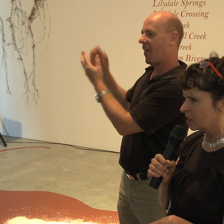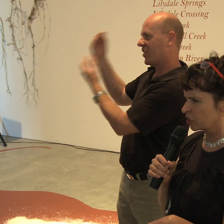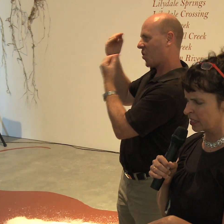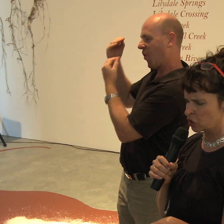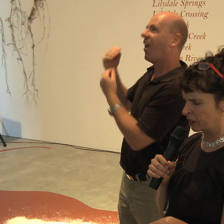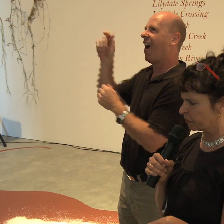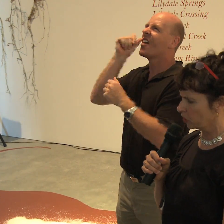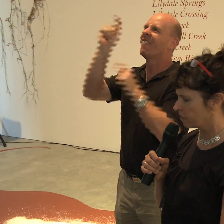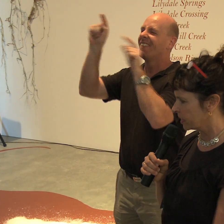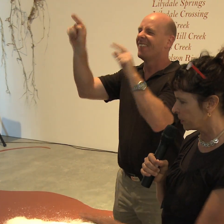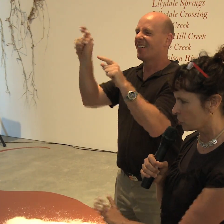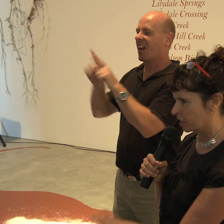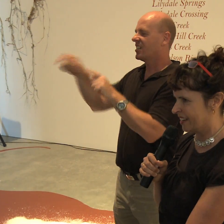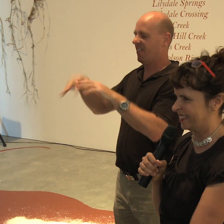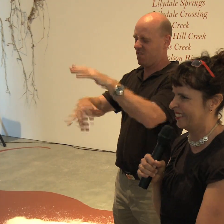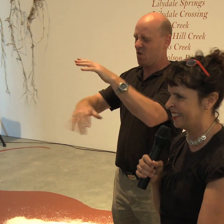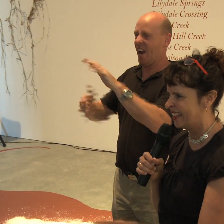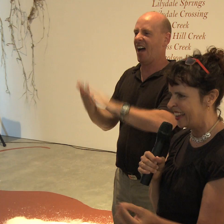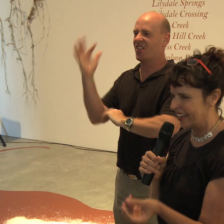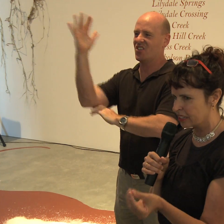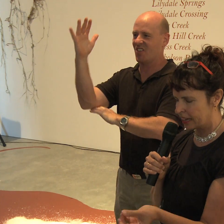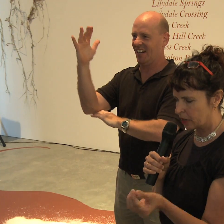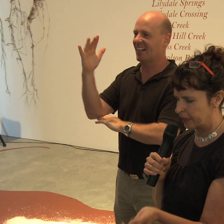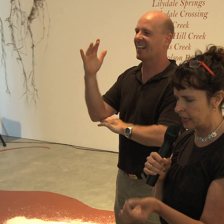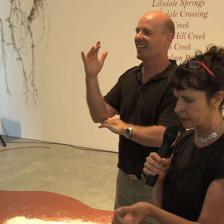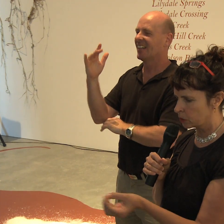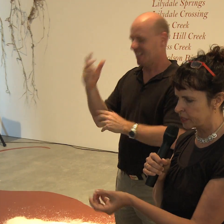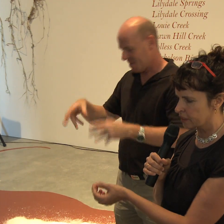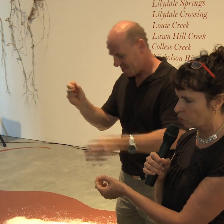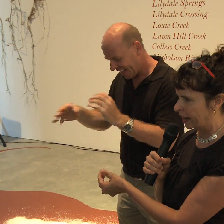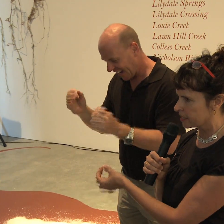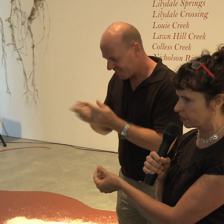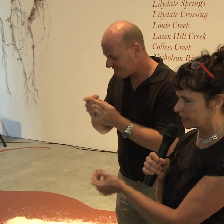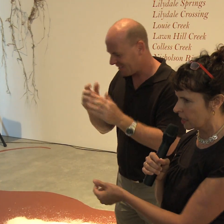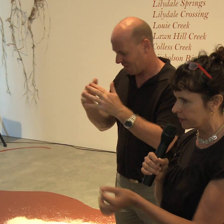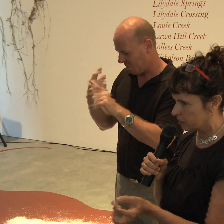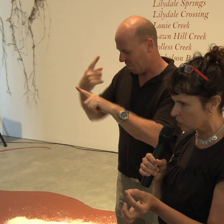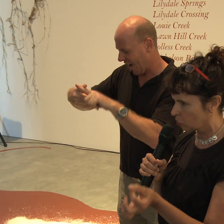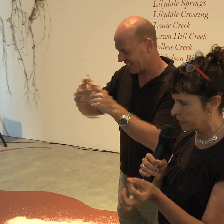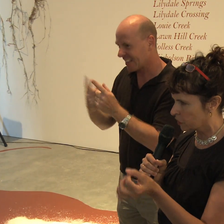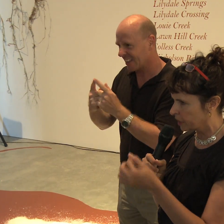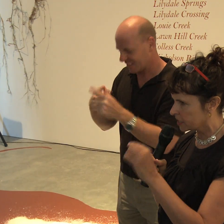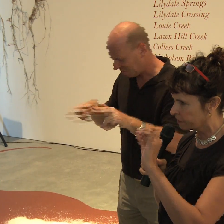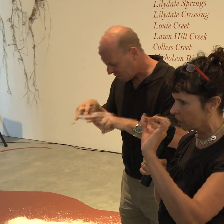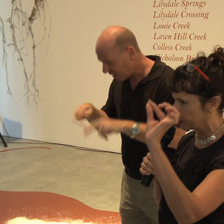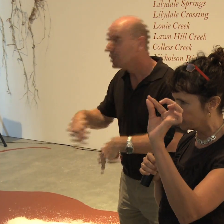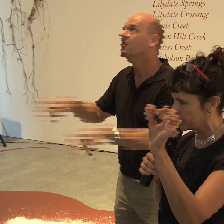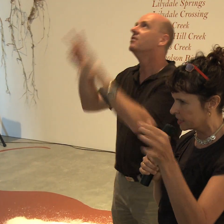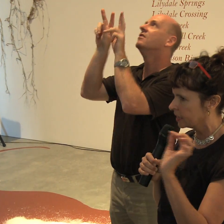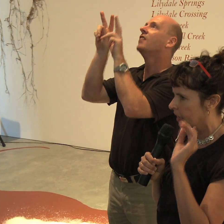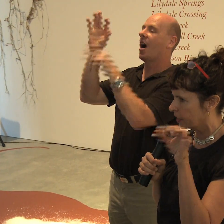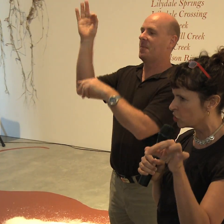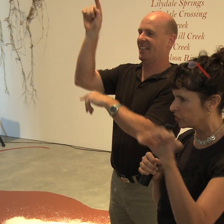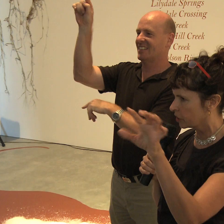Mabel, she said she'd be fooling around under the tree and picking up little bits of wax and things like that and just looking for the bees and following the